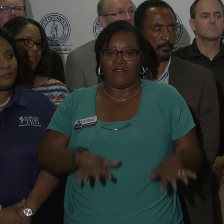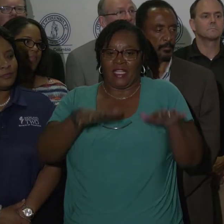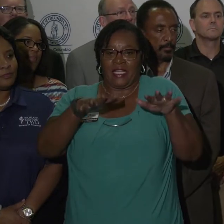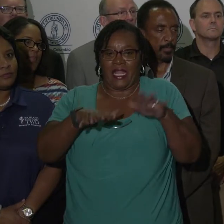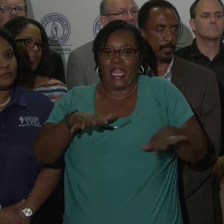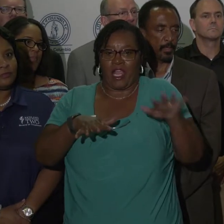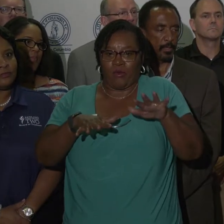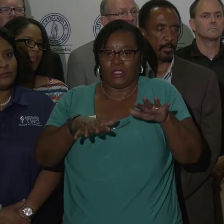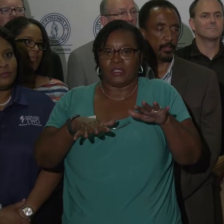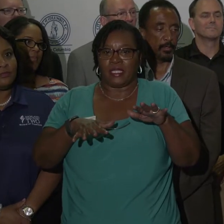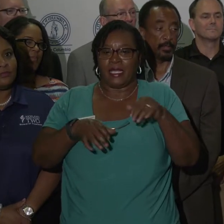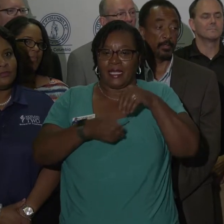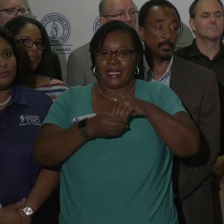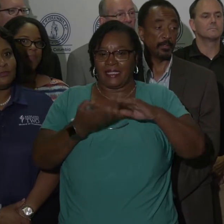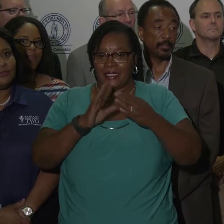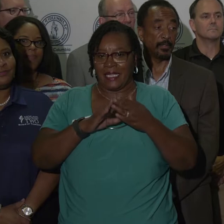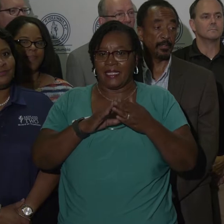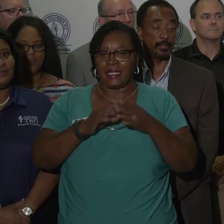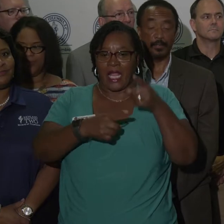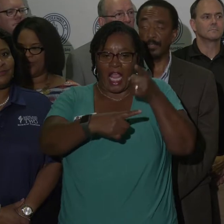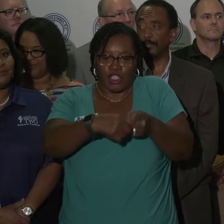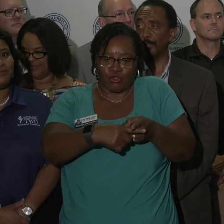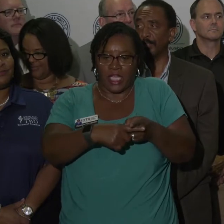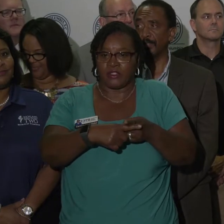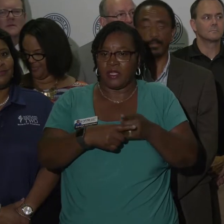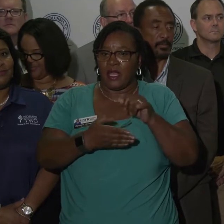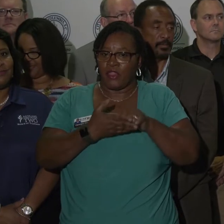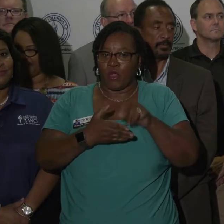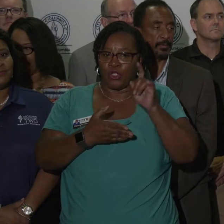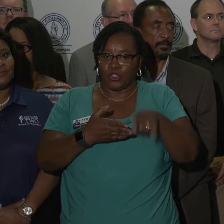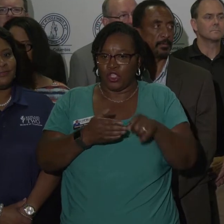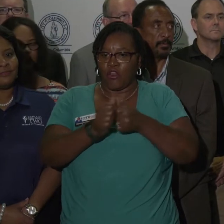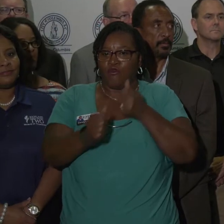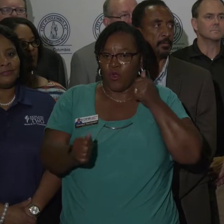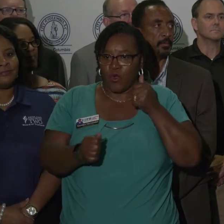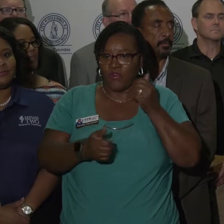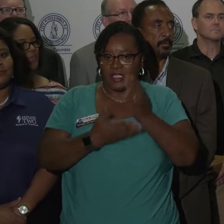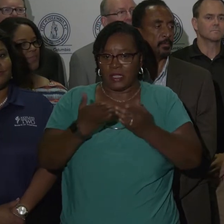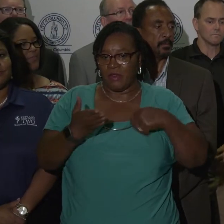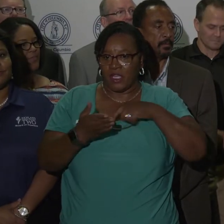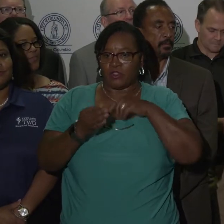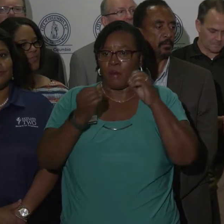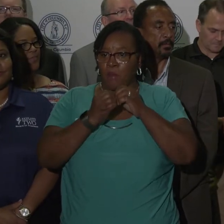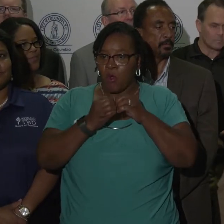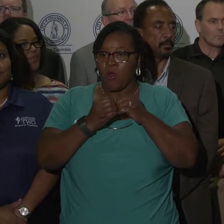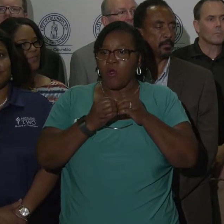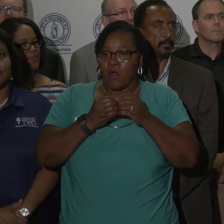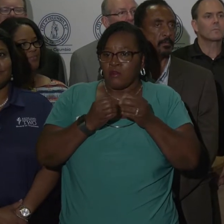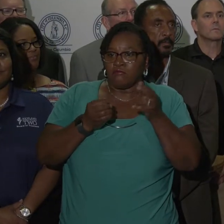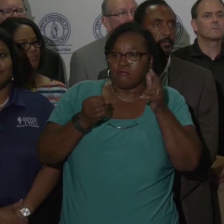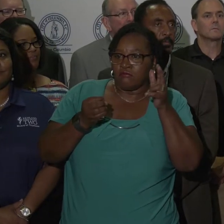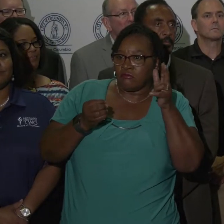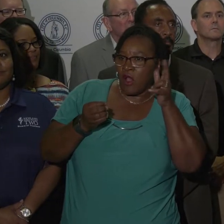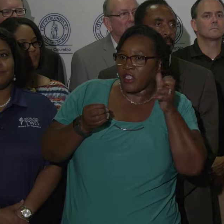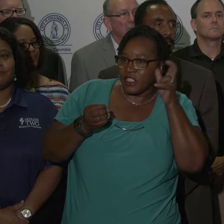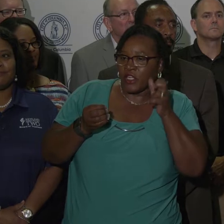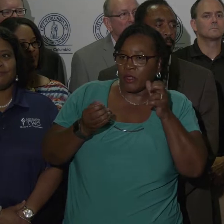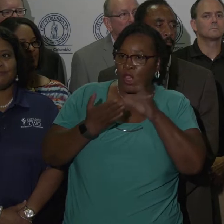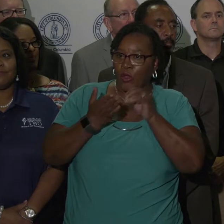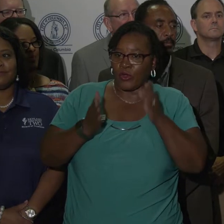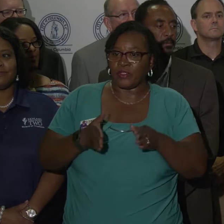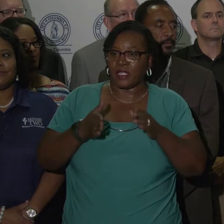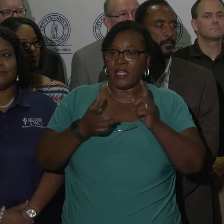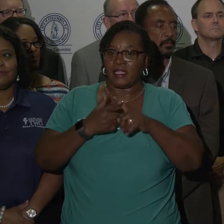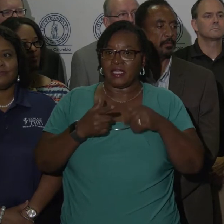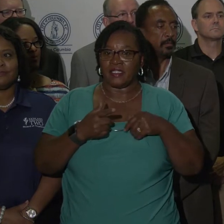are in the city, the intersections that we should avoid for some of us who are more auditory learners. Main and